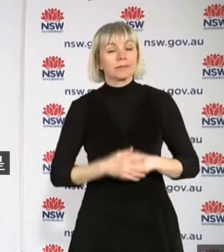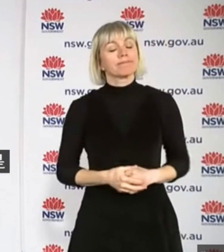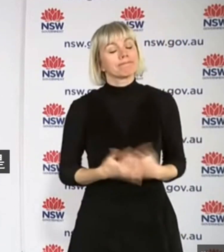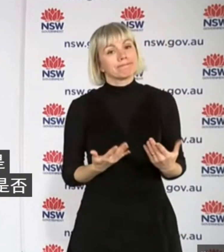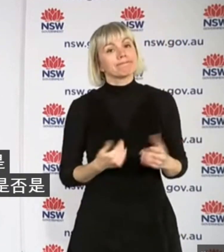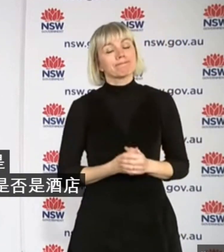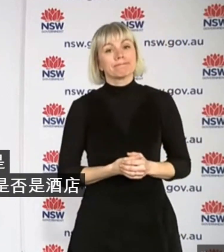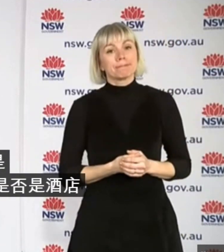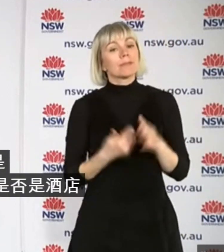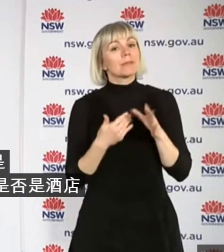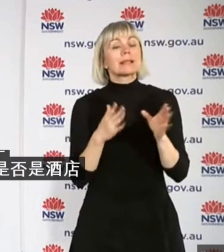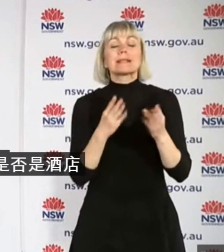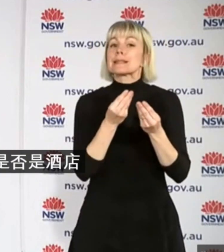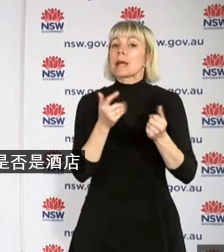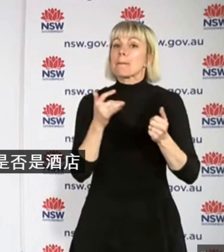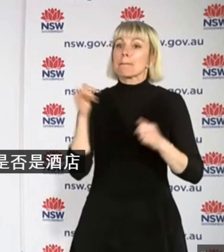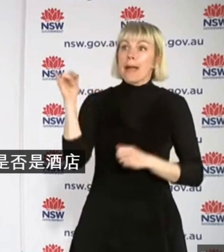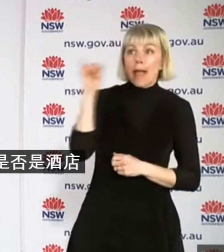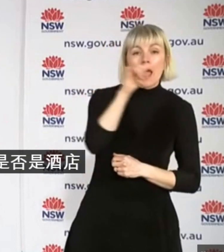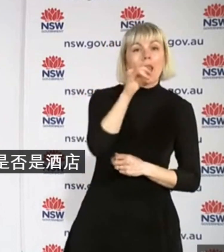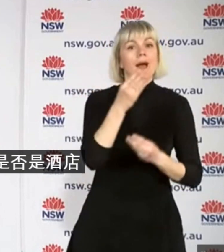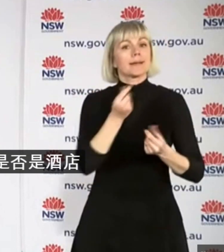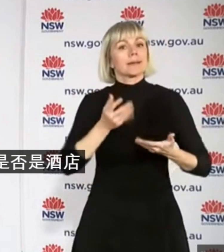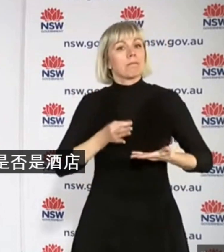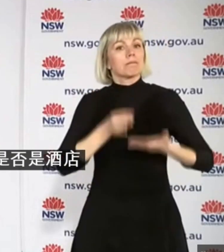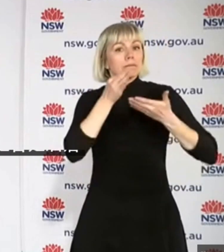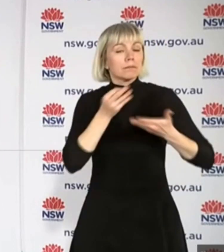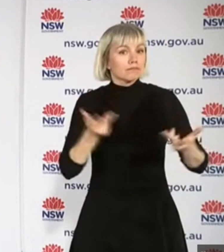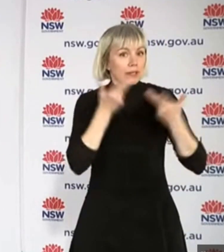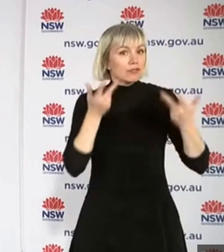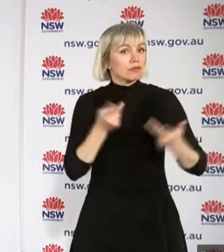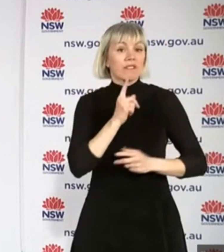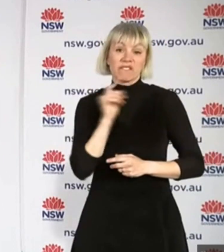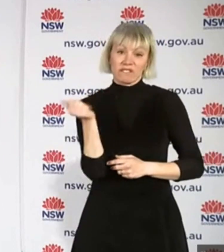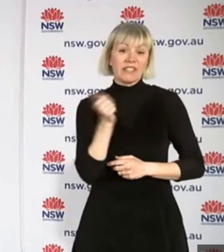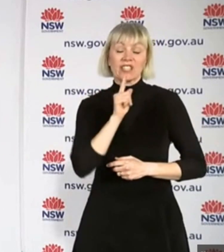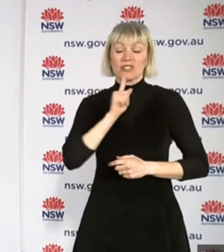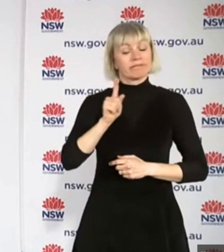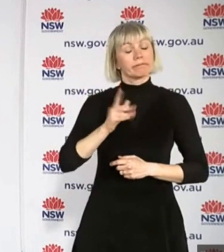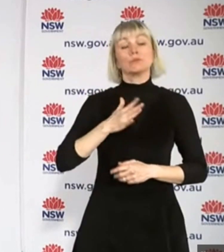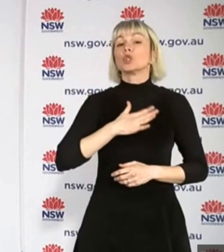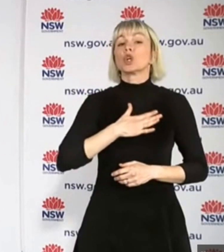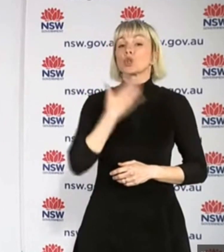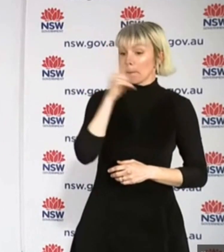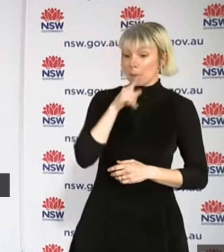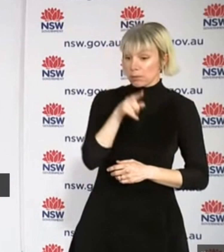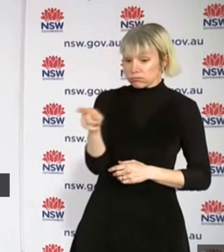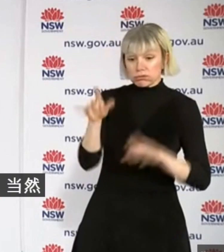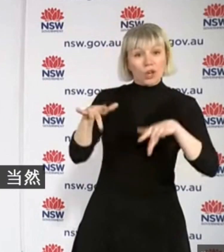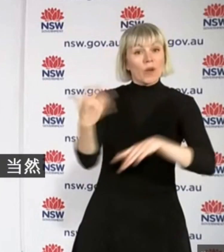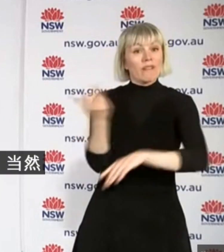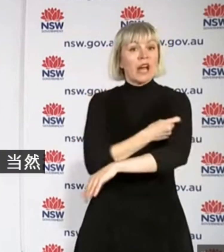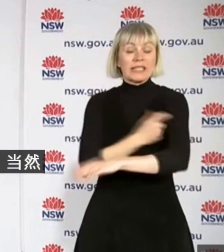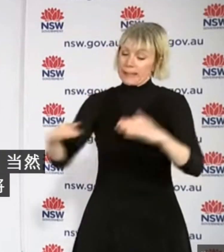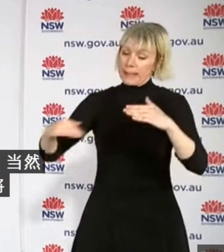an airline or whether they're hospitality sector, some businesses have already said that they don't want to accept unvaccinated patrons, and certainly all